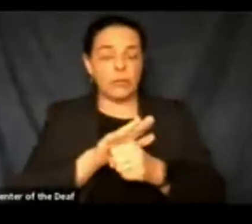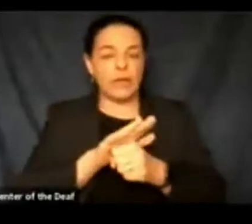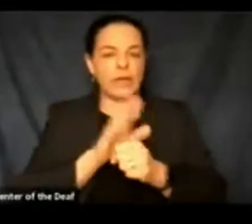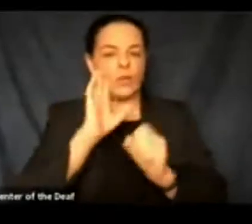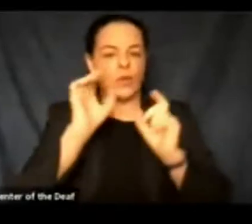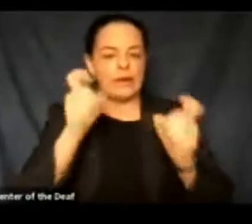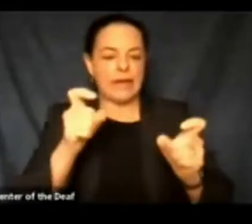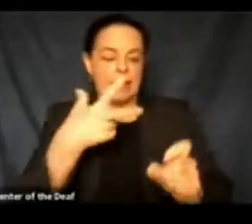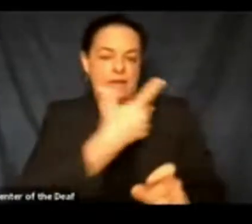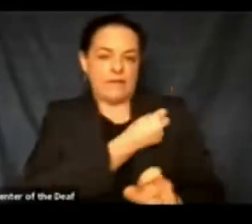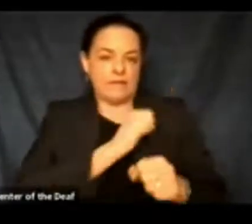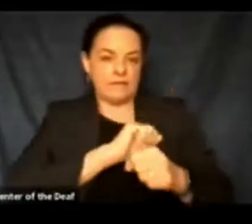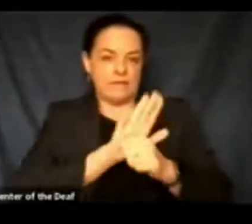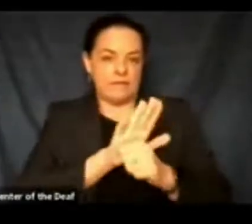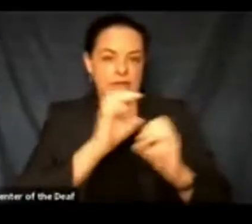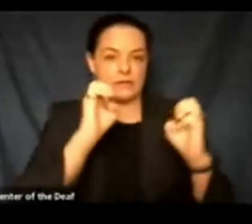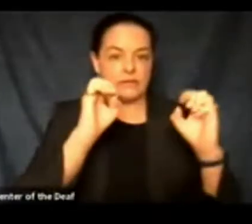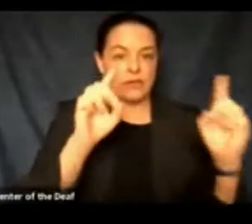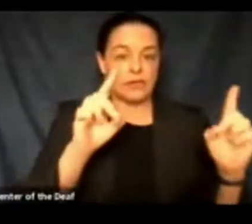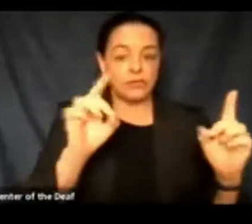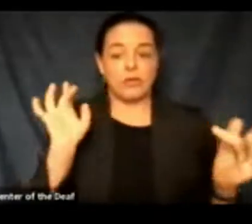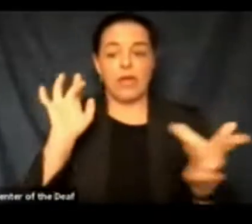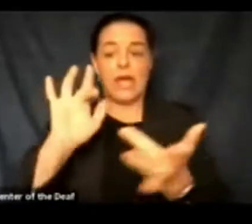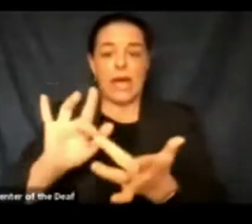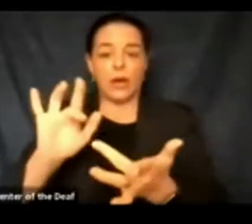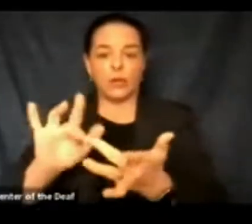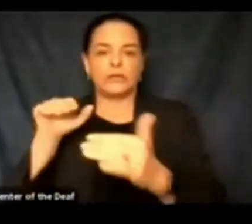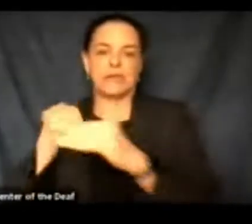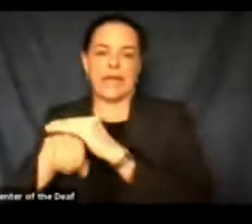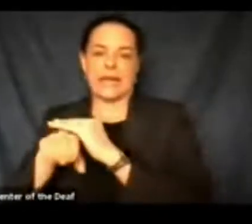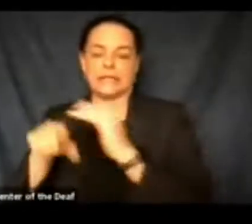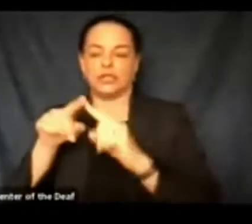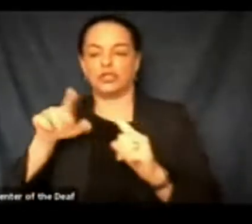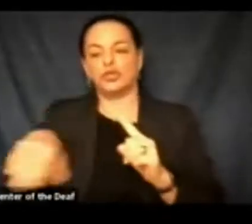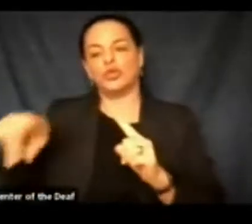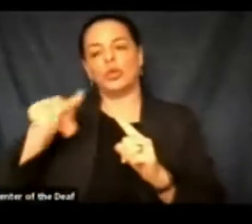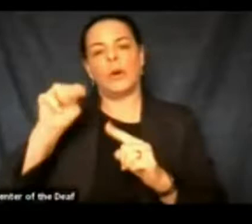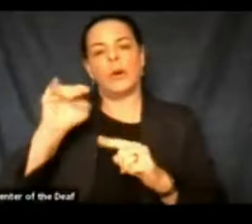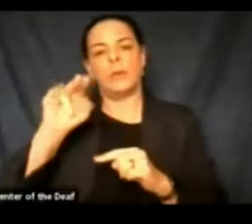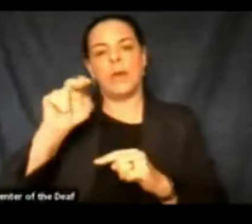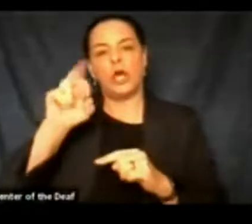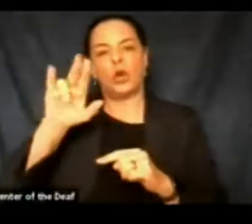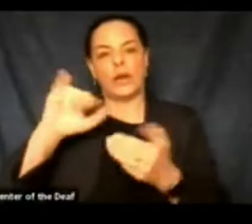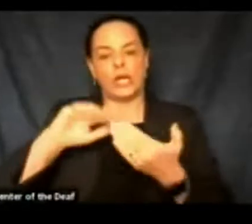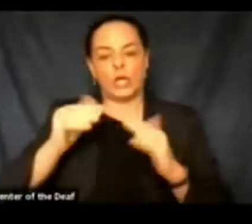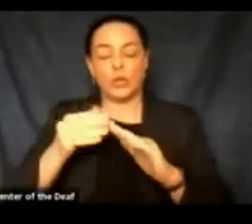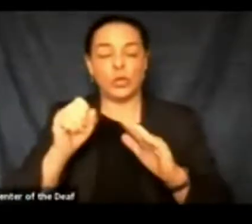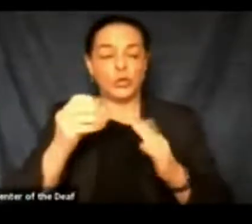vaccine education, outreach, and access to our minority communities. So thank you very much.